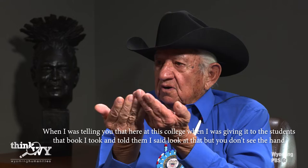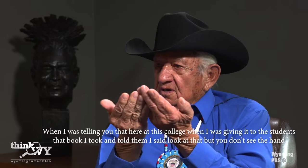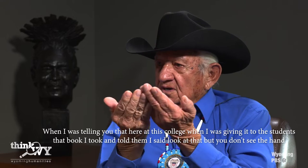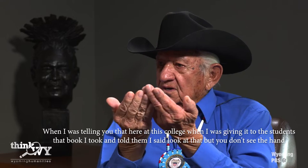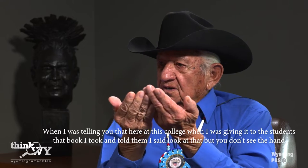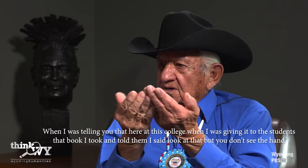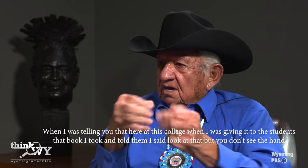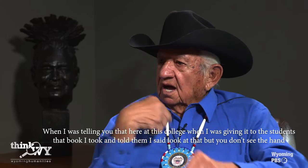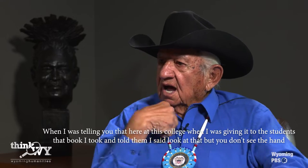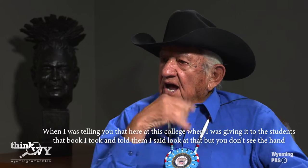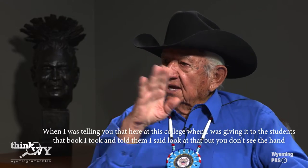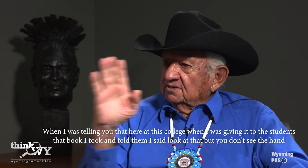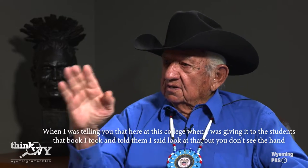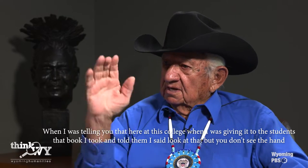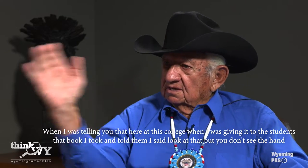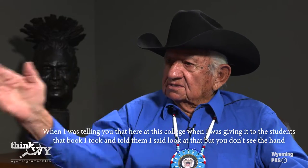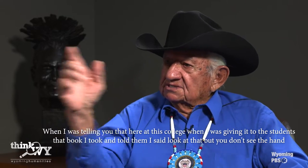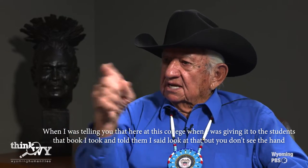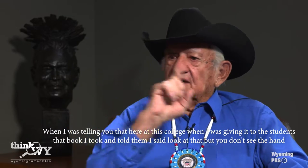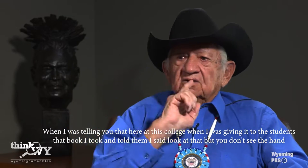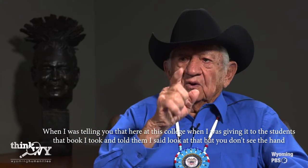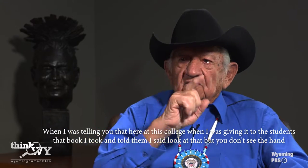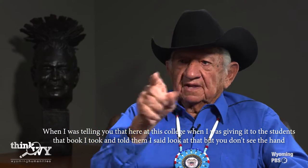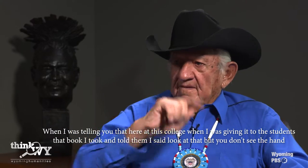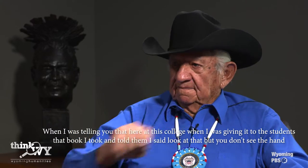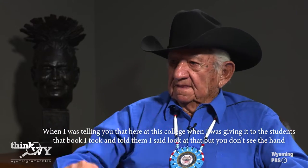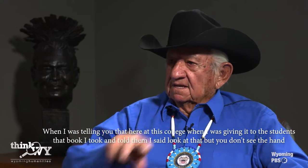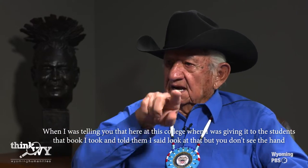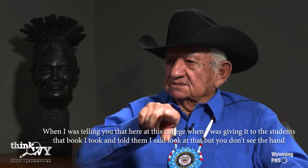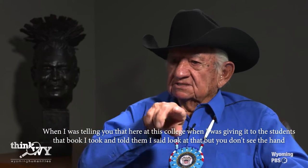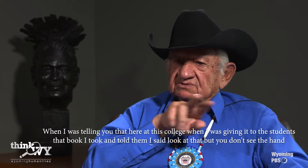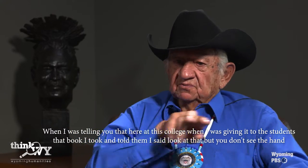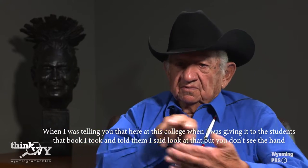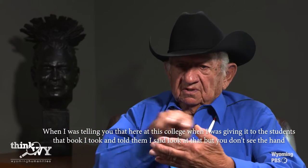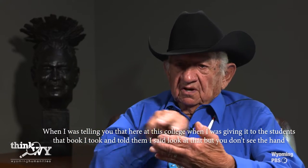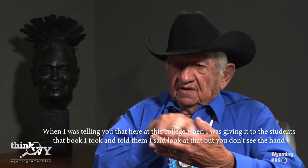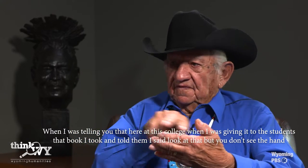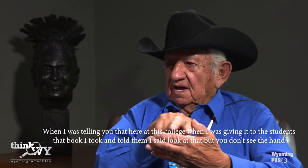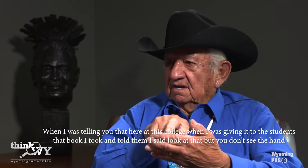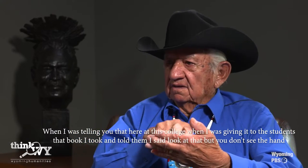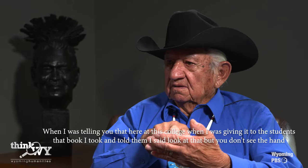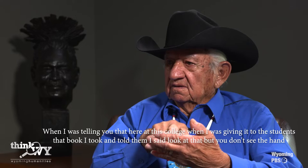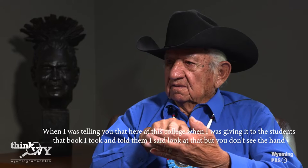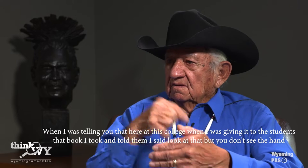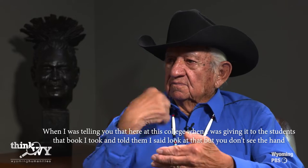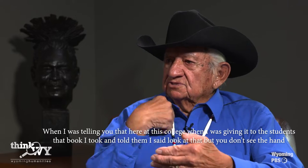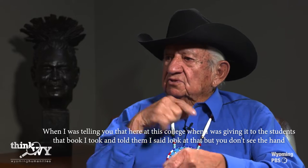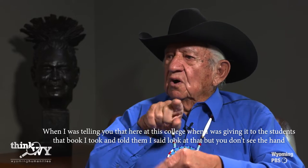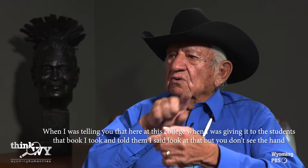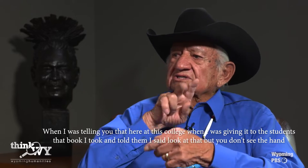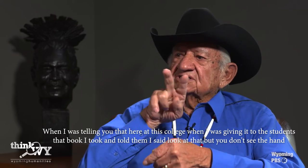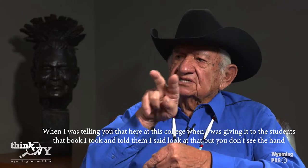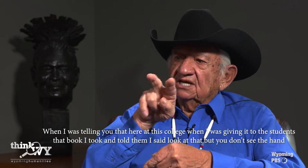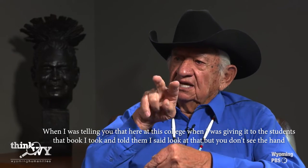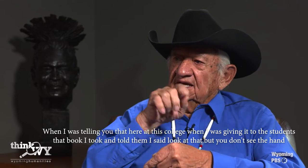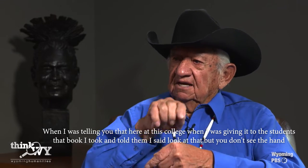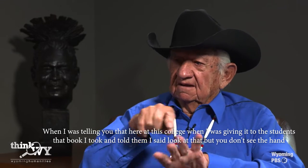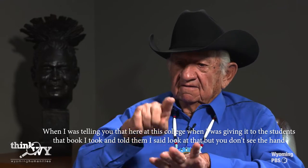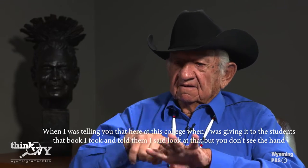book, I took and told them, I says, look at that, but you don't see